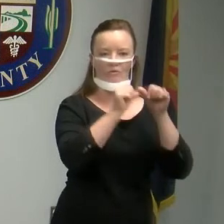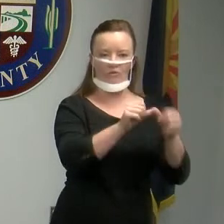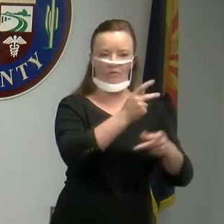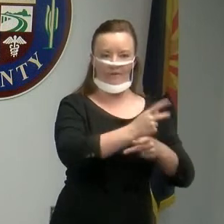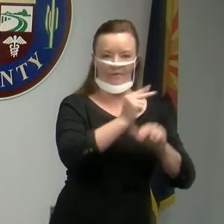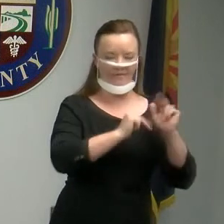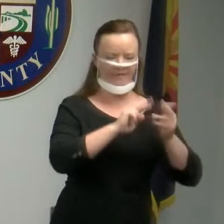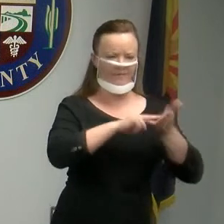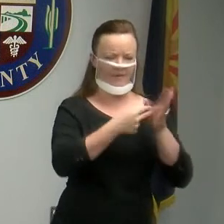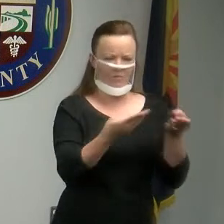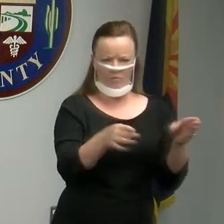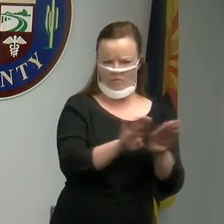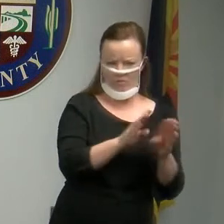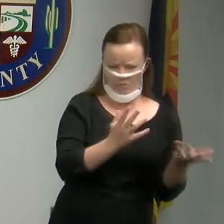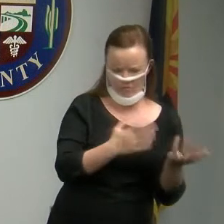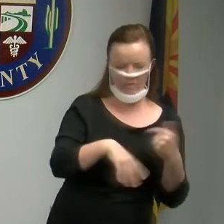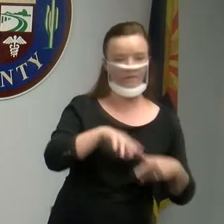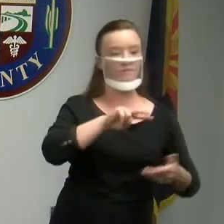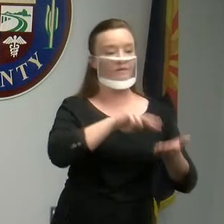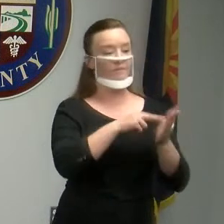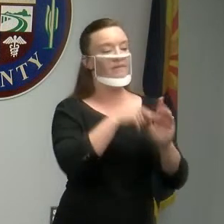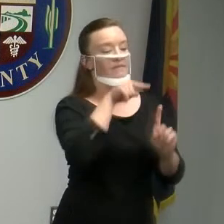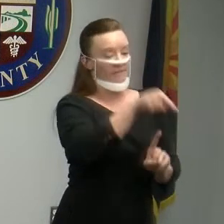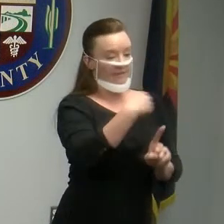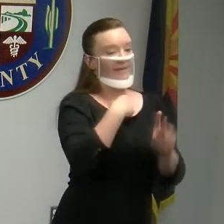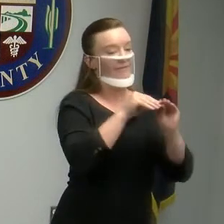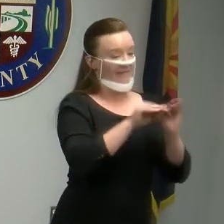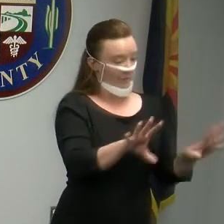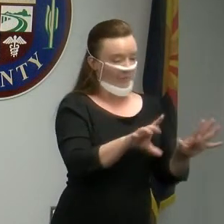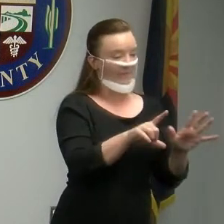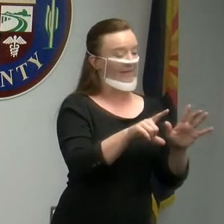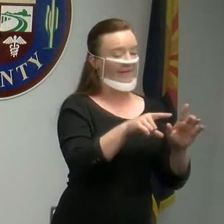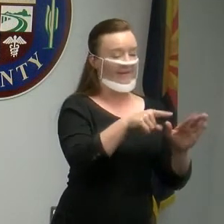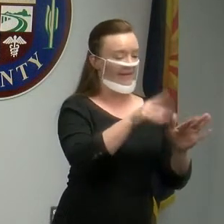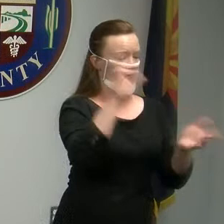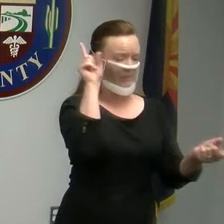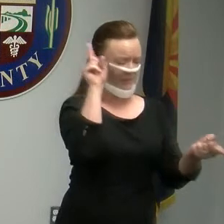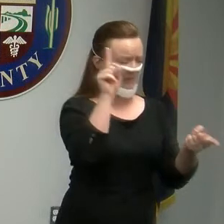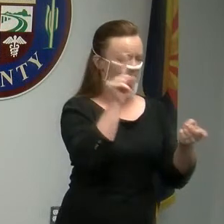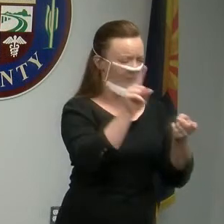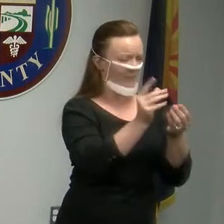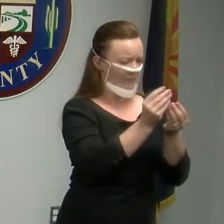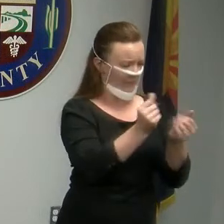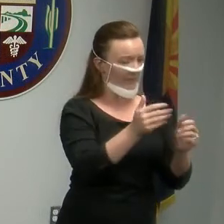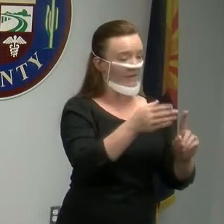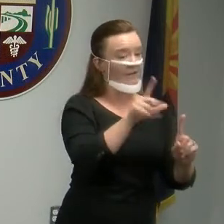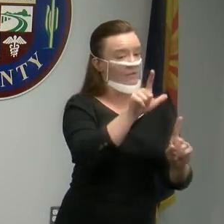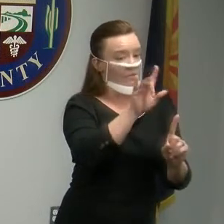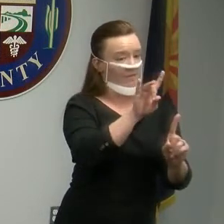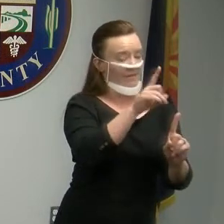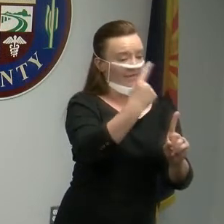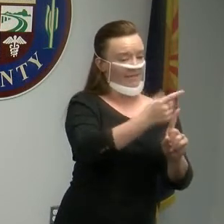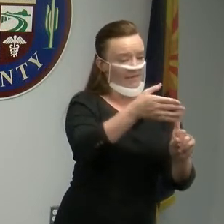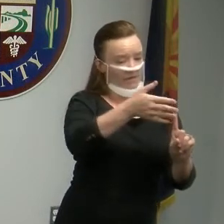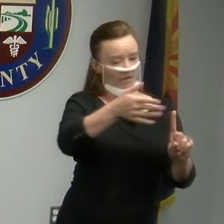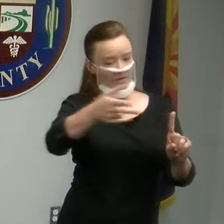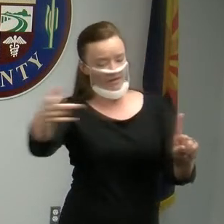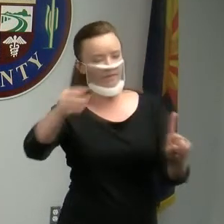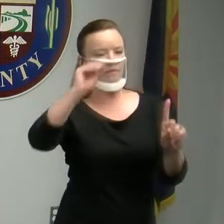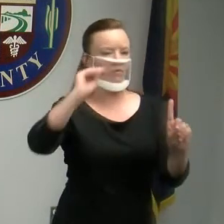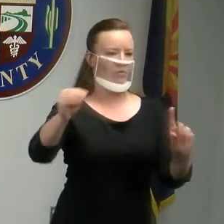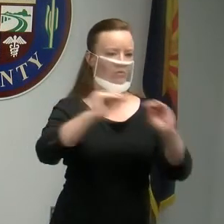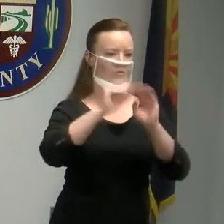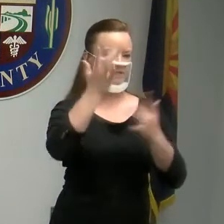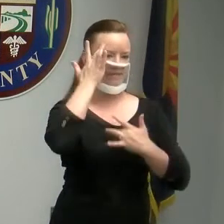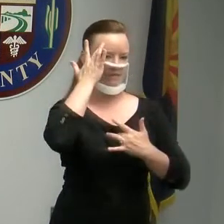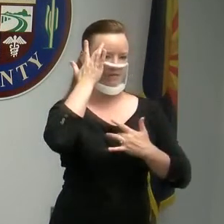close one, that means that you go 28 days without a new case. In answer to your question, have we seen situations where they've gone the 28